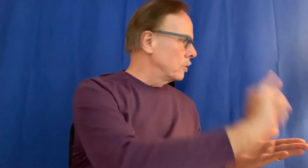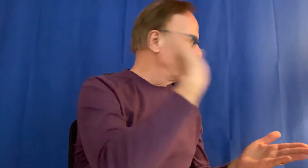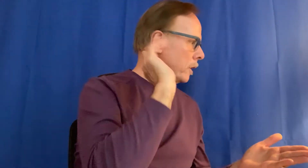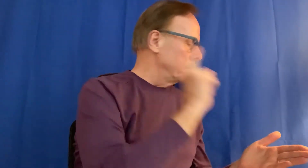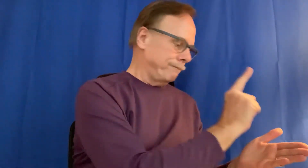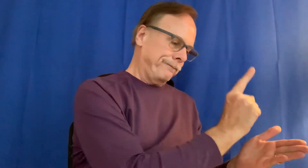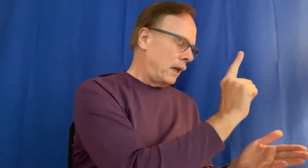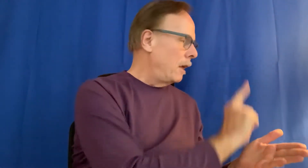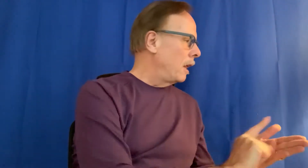week,